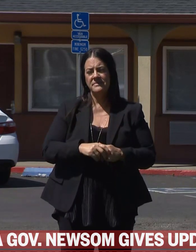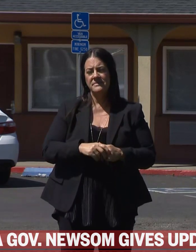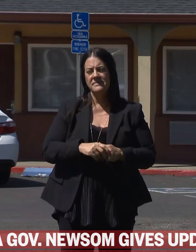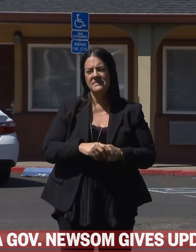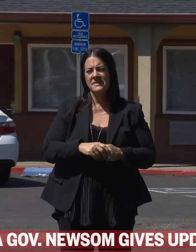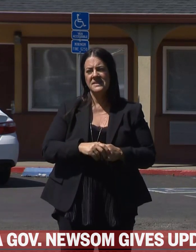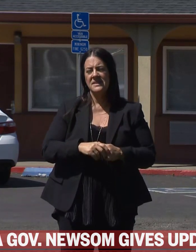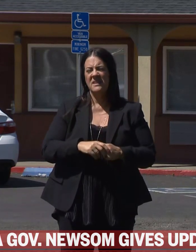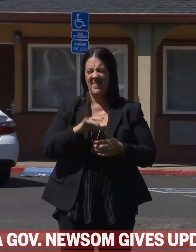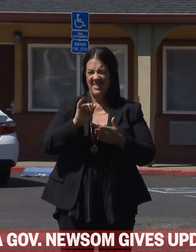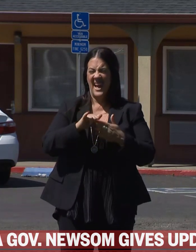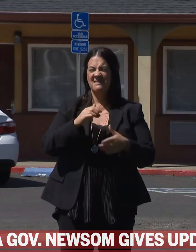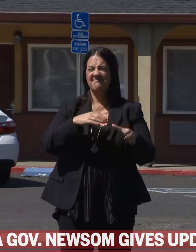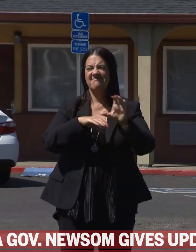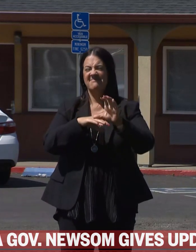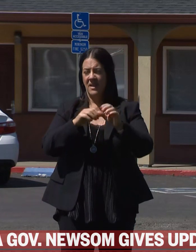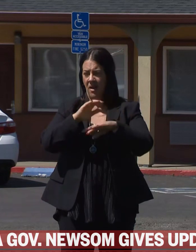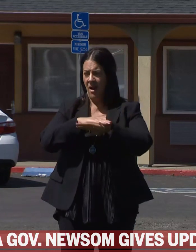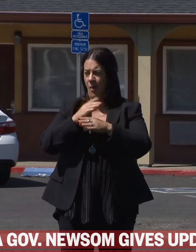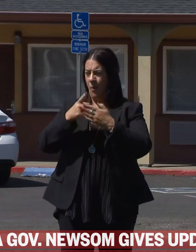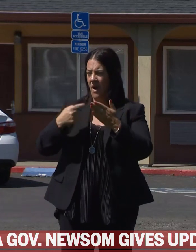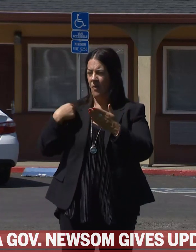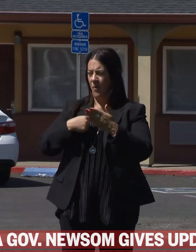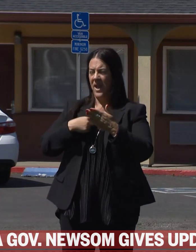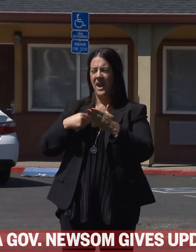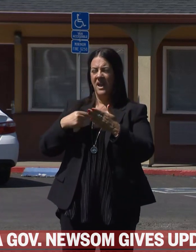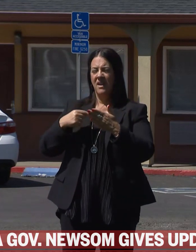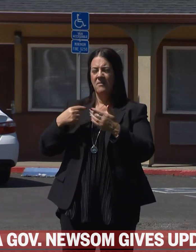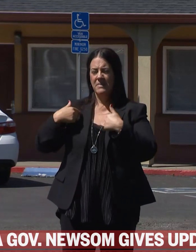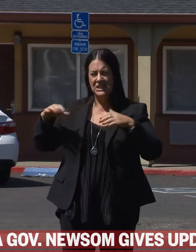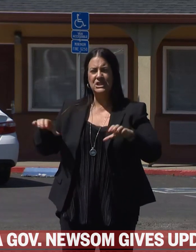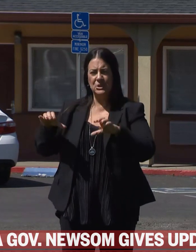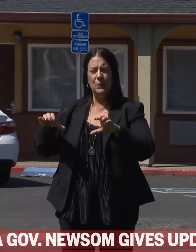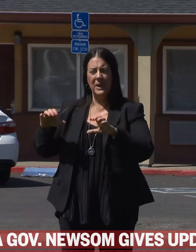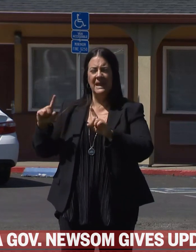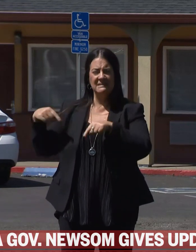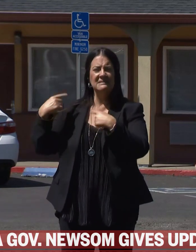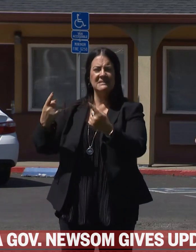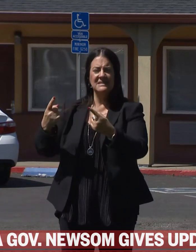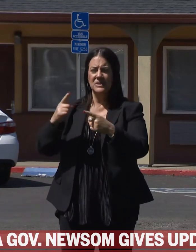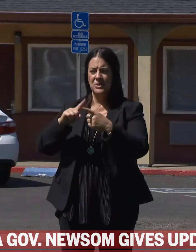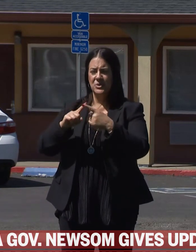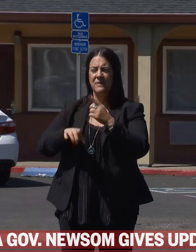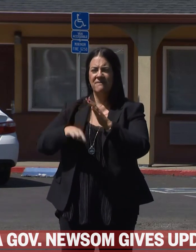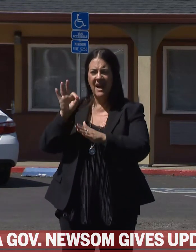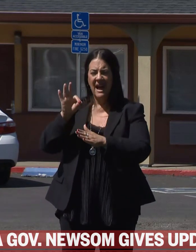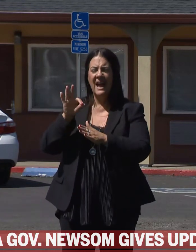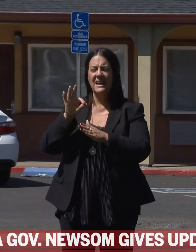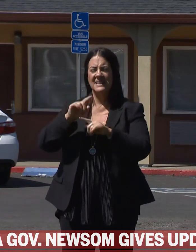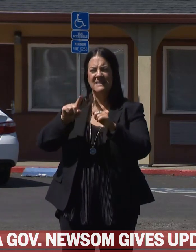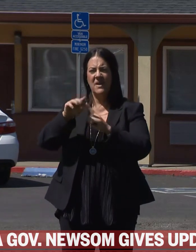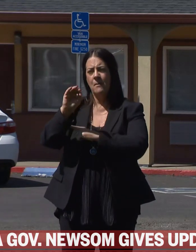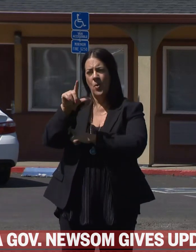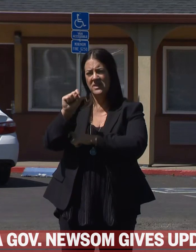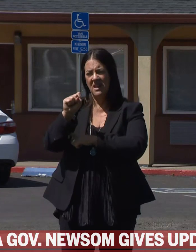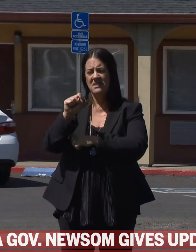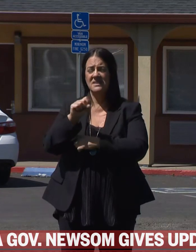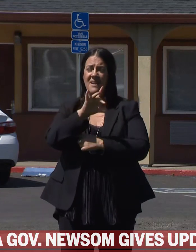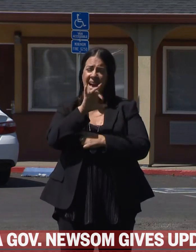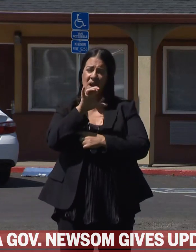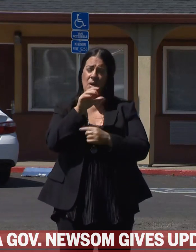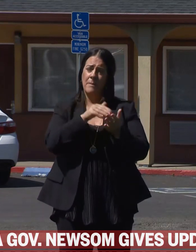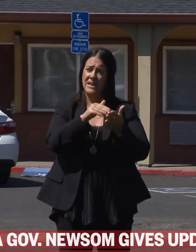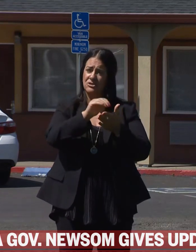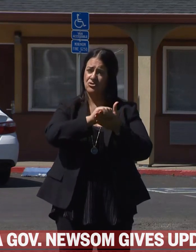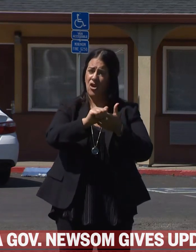to identify these motels and hotels throughout the state of California. $800 million of award grants have gone out just in the